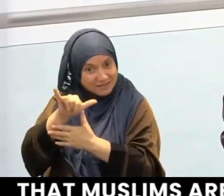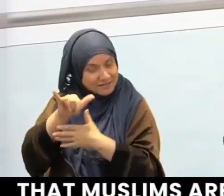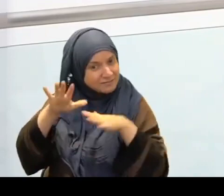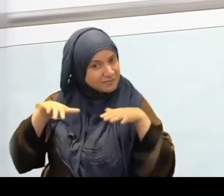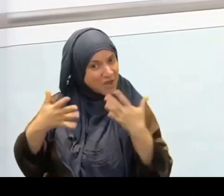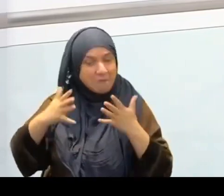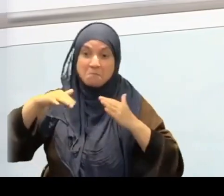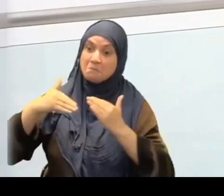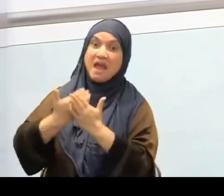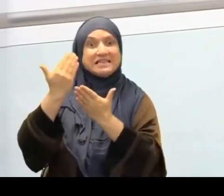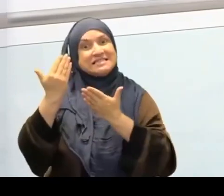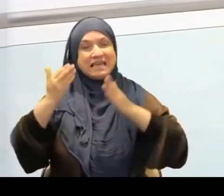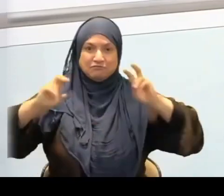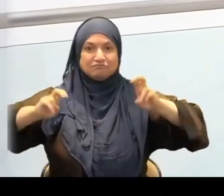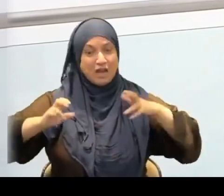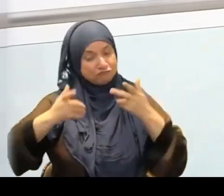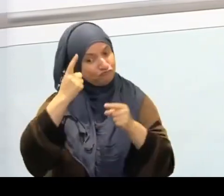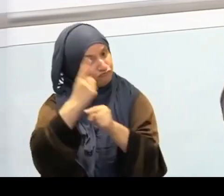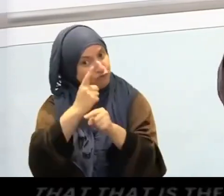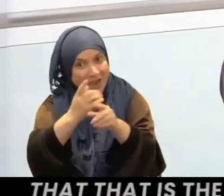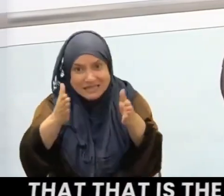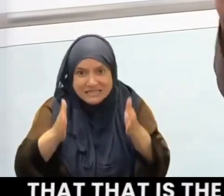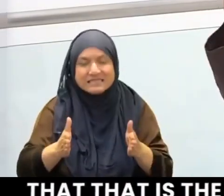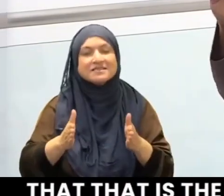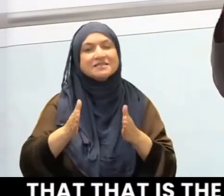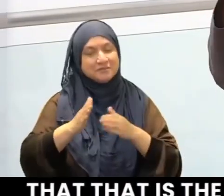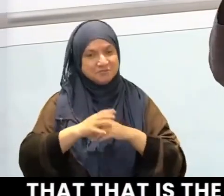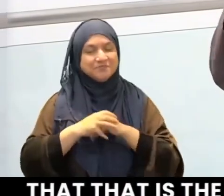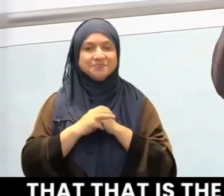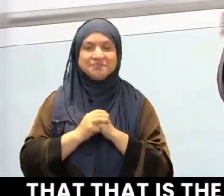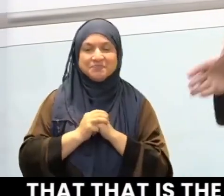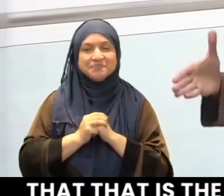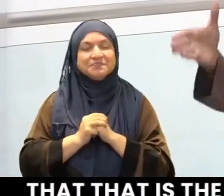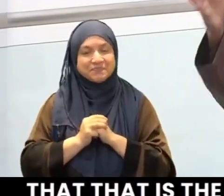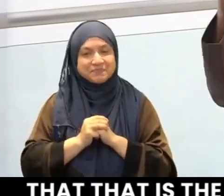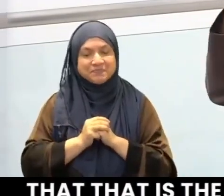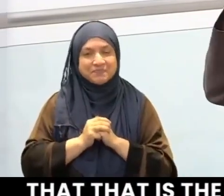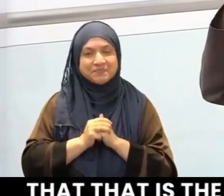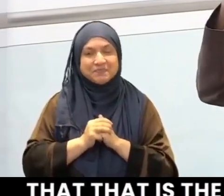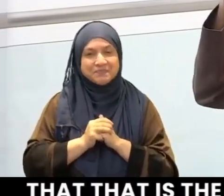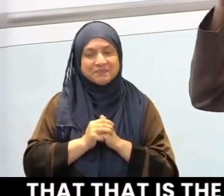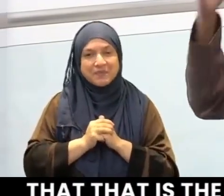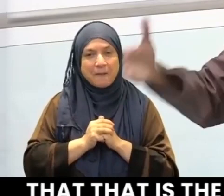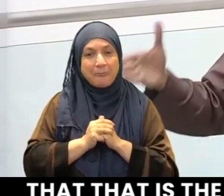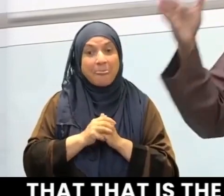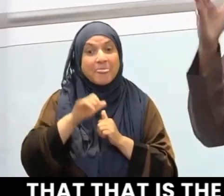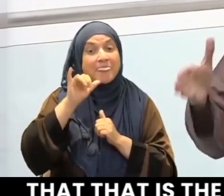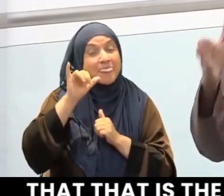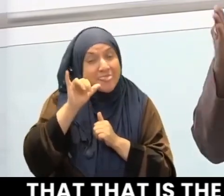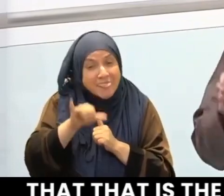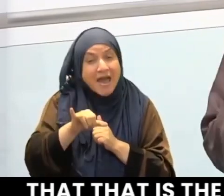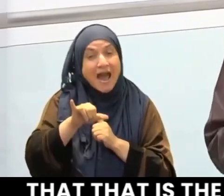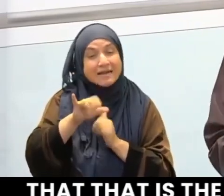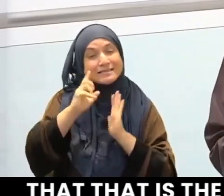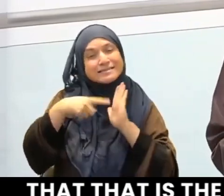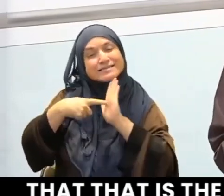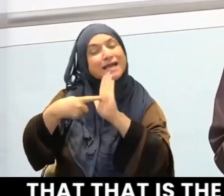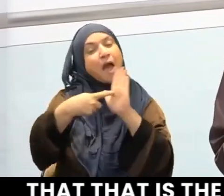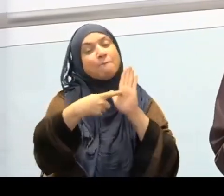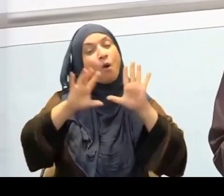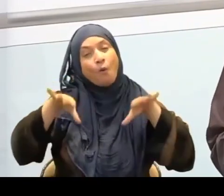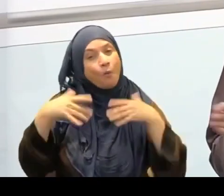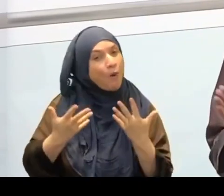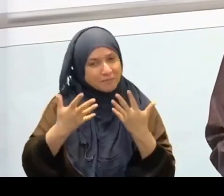modest people. That is supposed to be the case at least. That is the most apparent and most observable trait of the